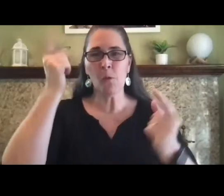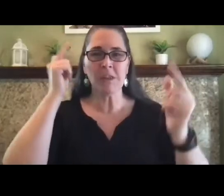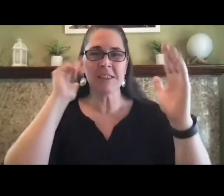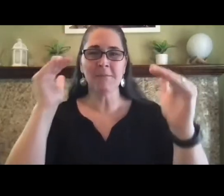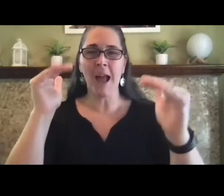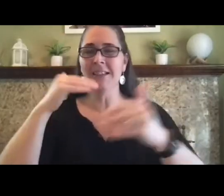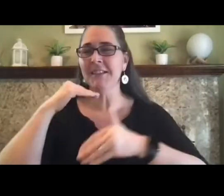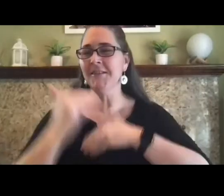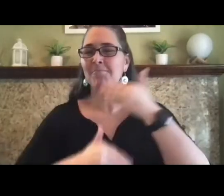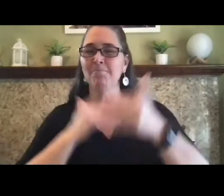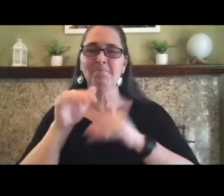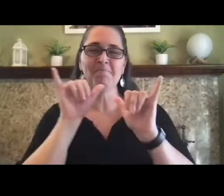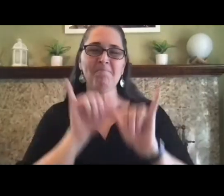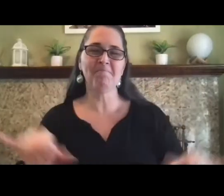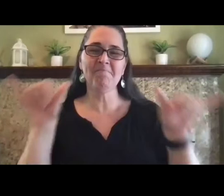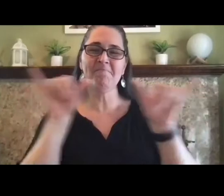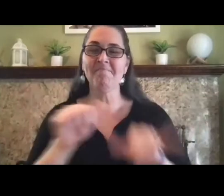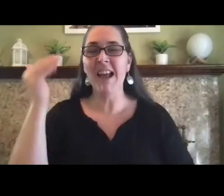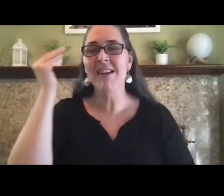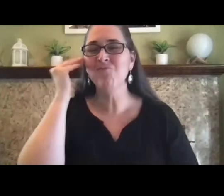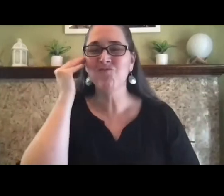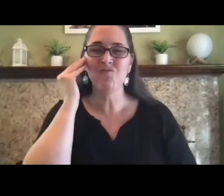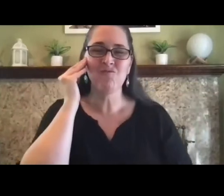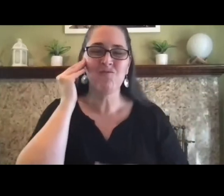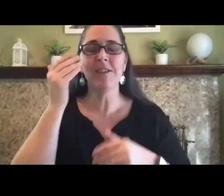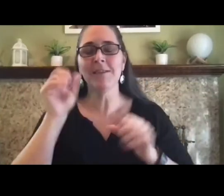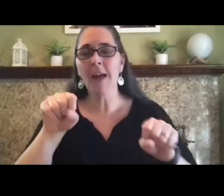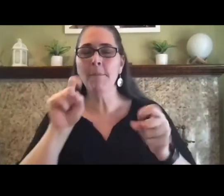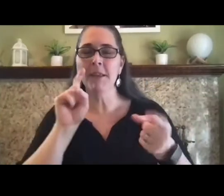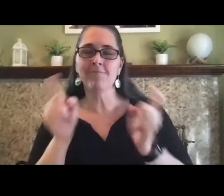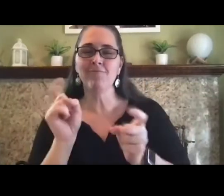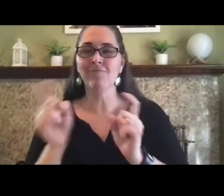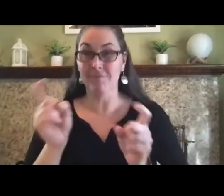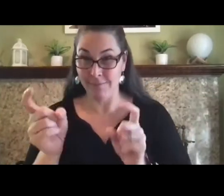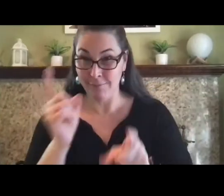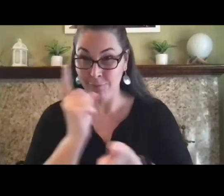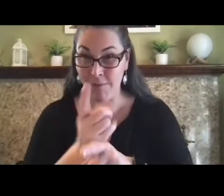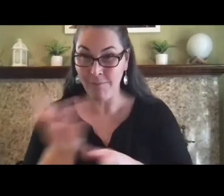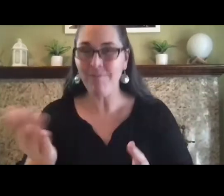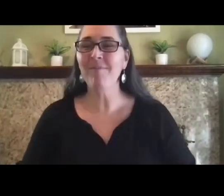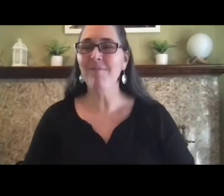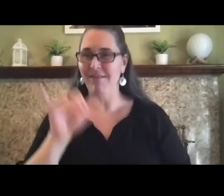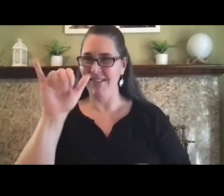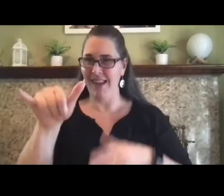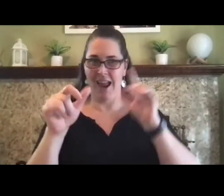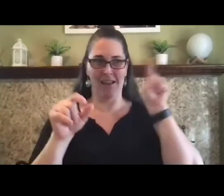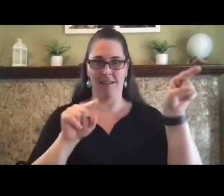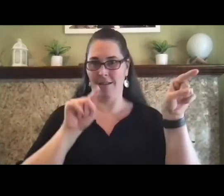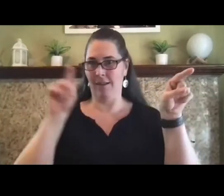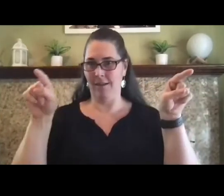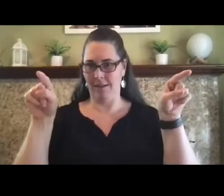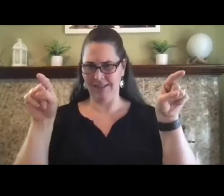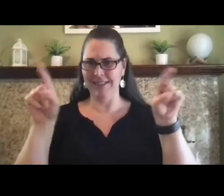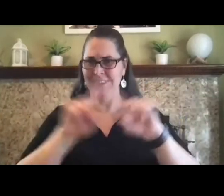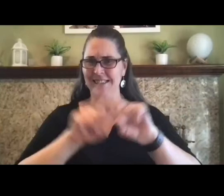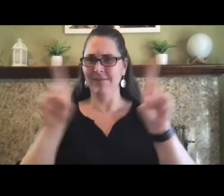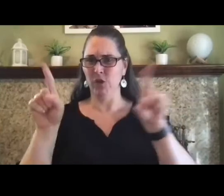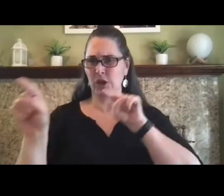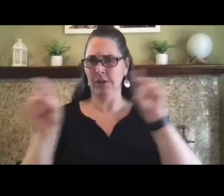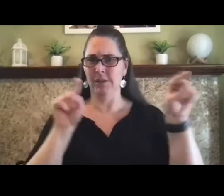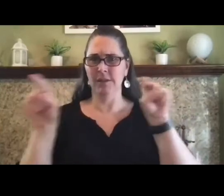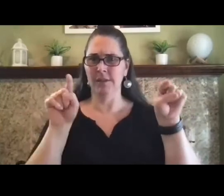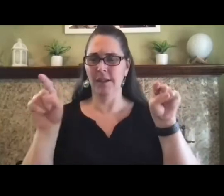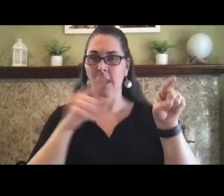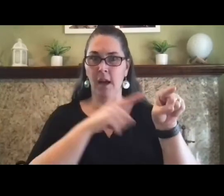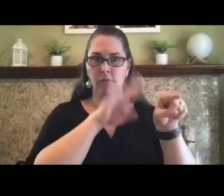Zoom and are now almost all able to access their classes. They're much more confident with routine and knowing that they're capable.